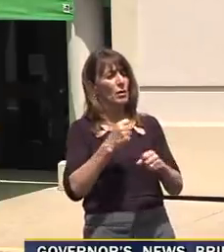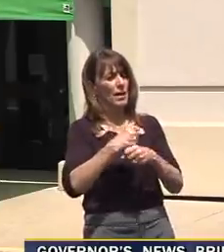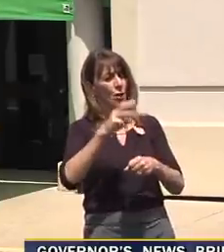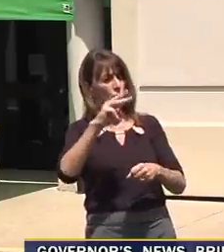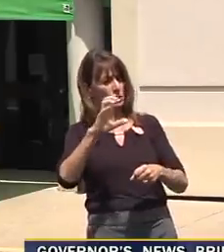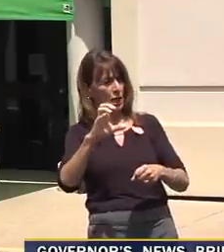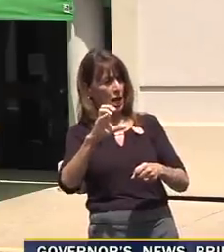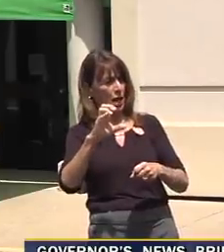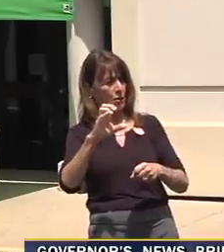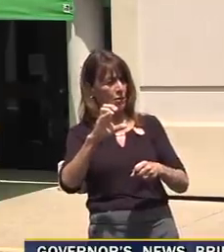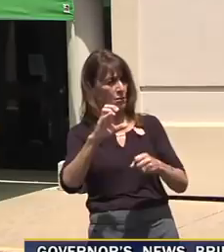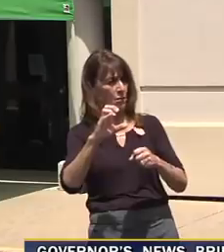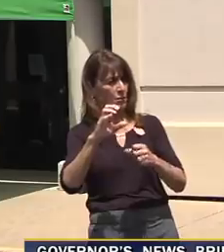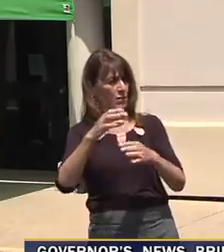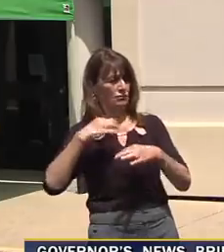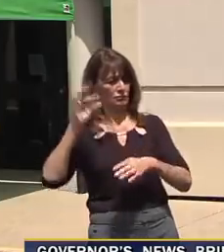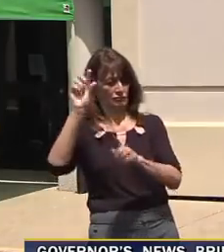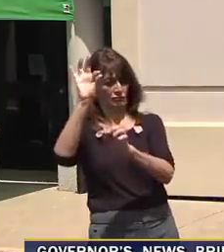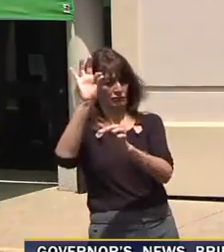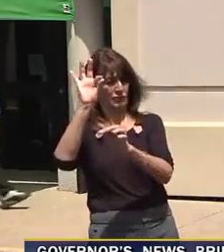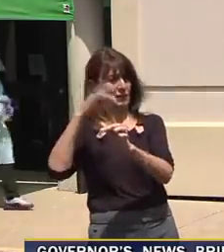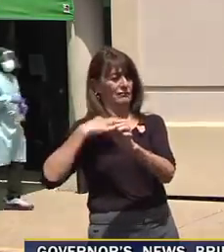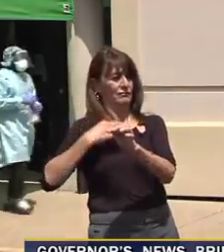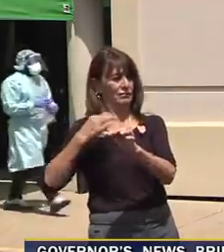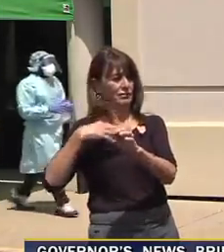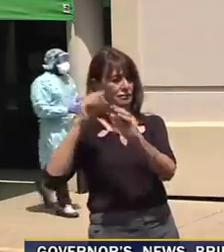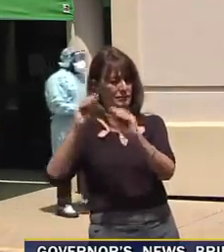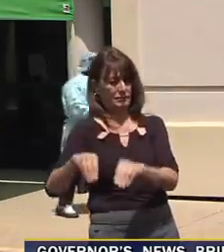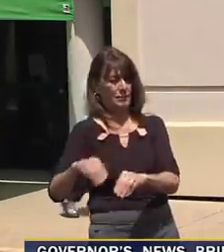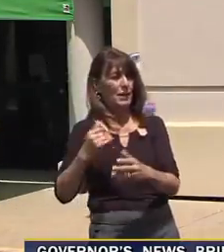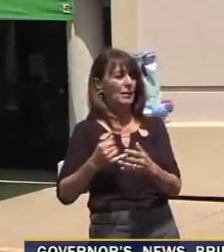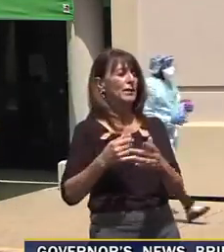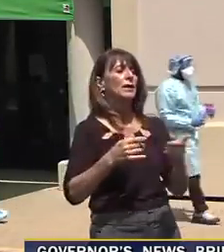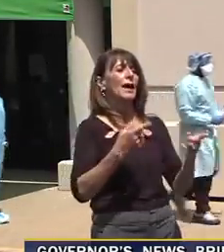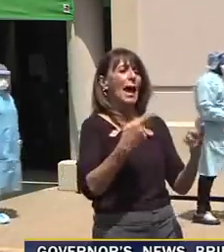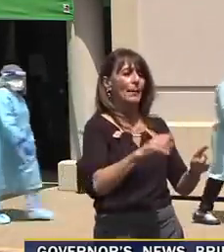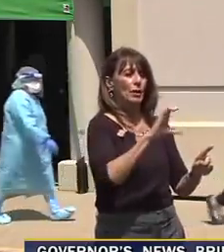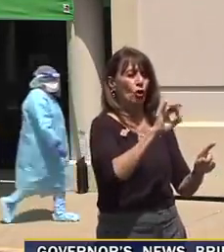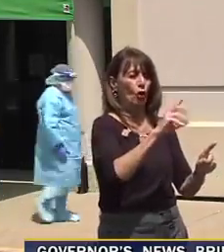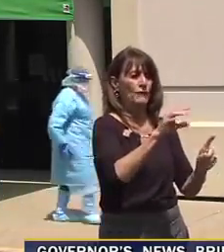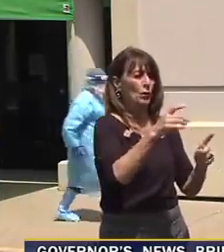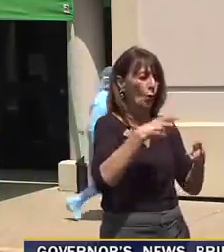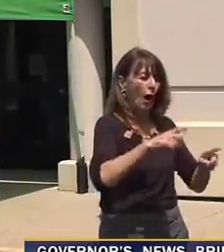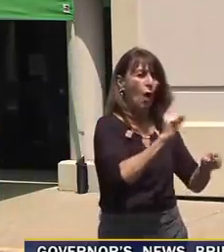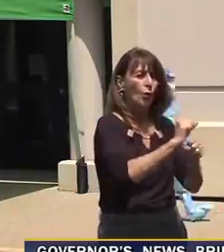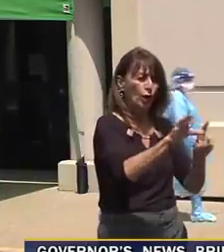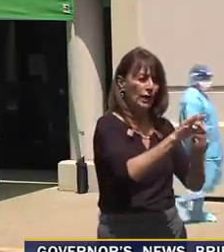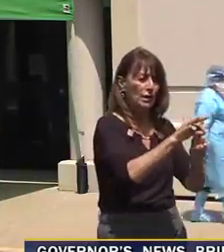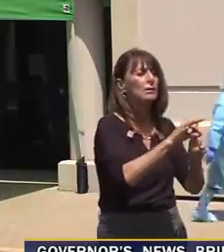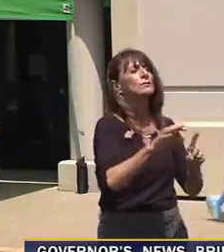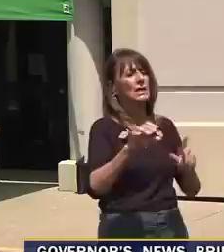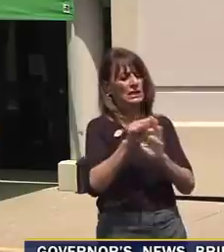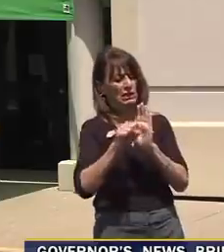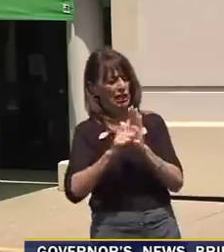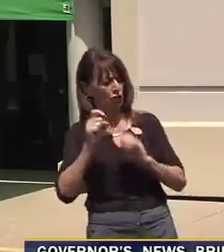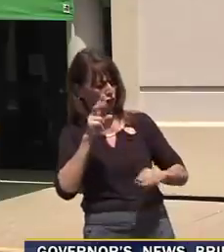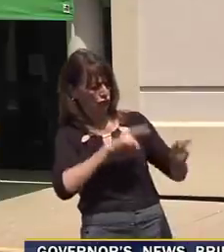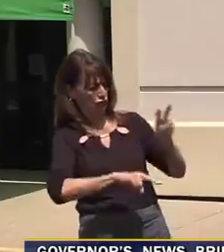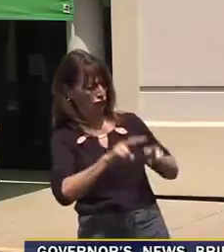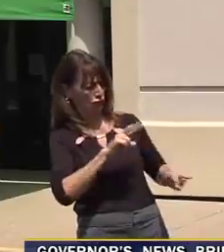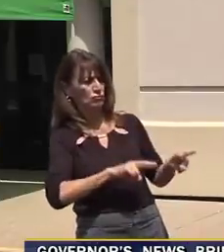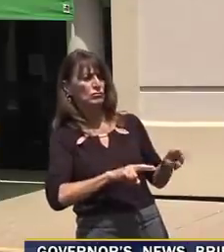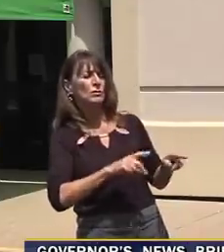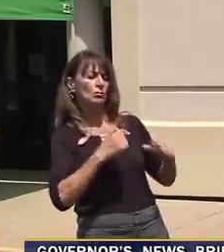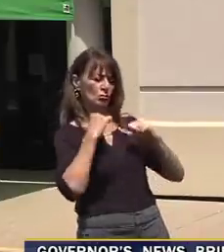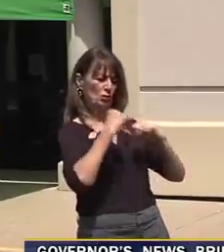think perhaps they caught COVID at the workplace, I think our state should be generous in looking at that and giving them